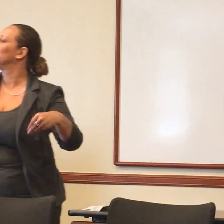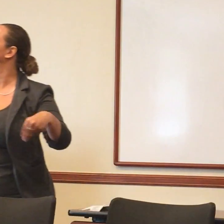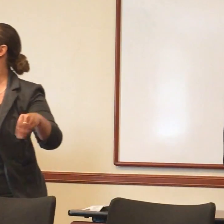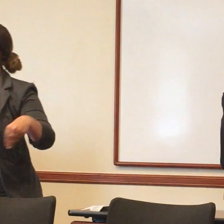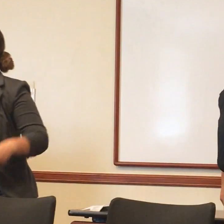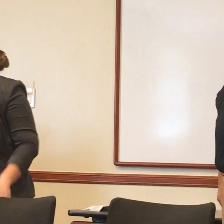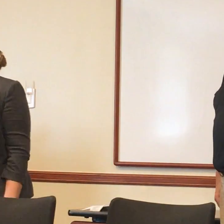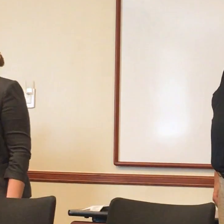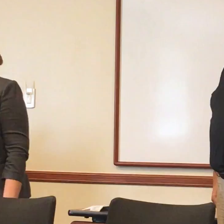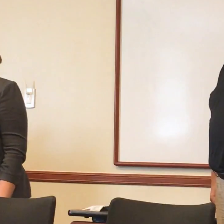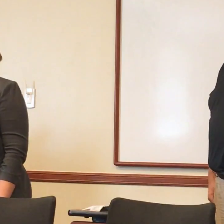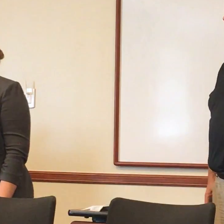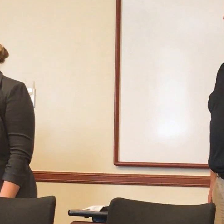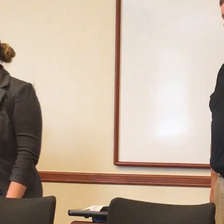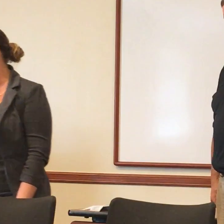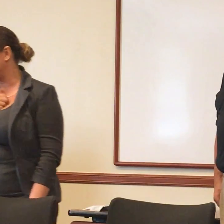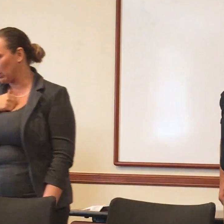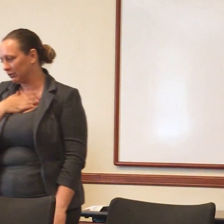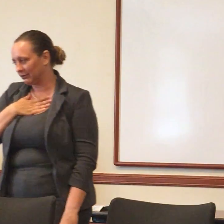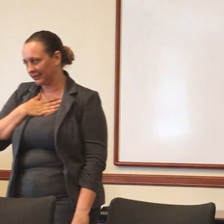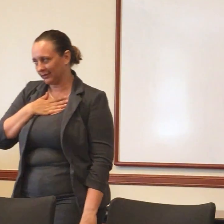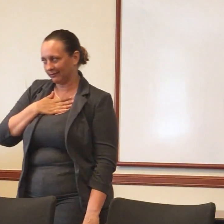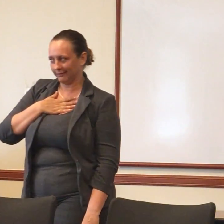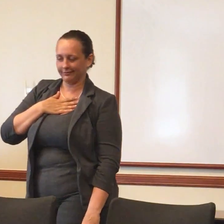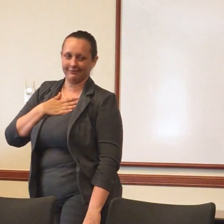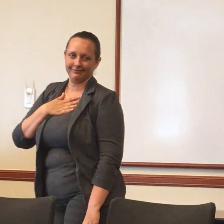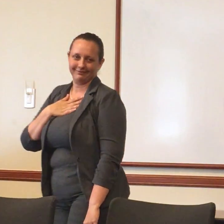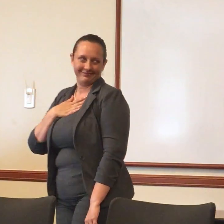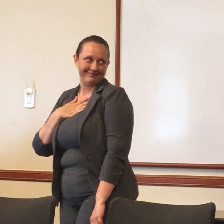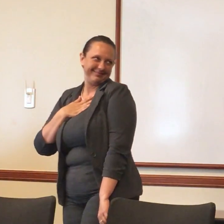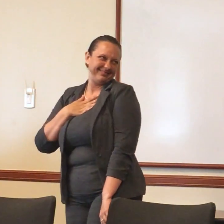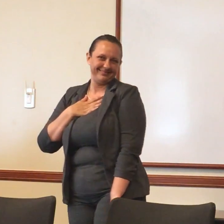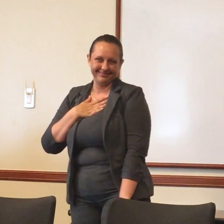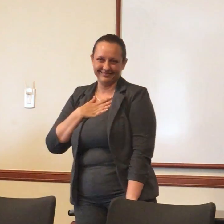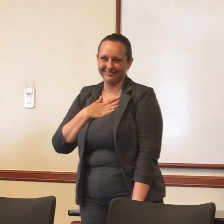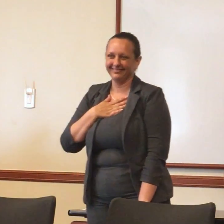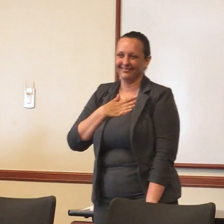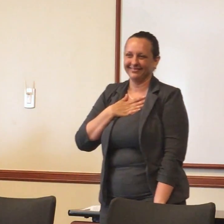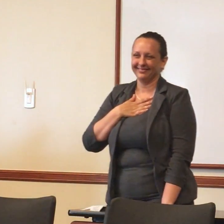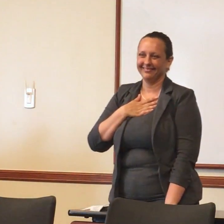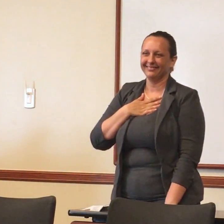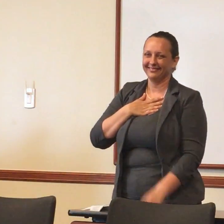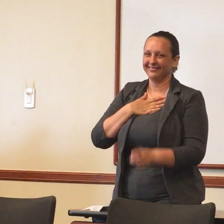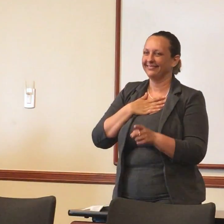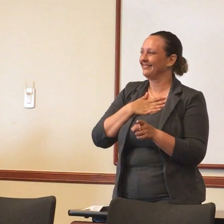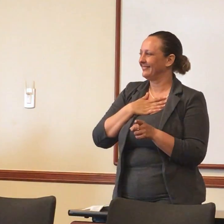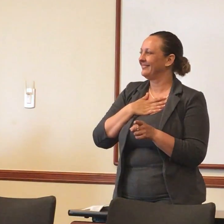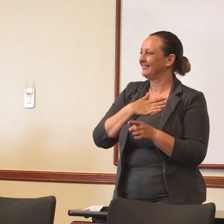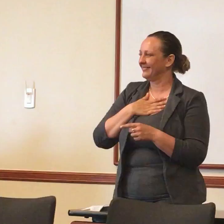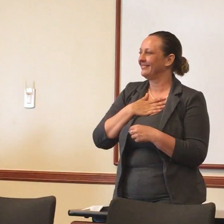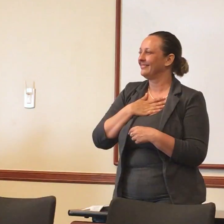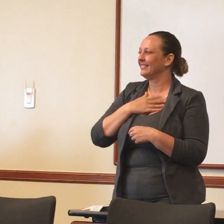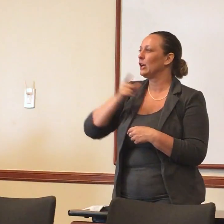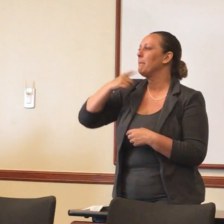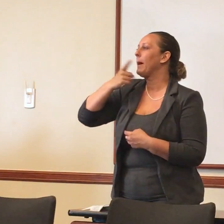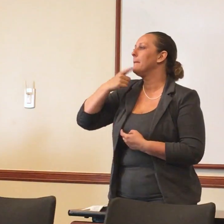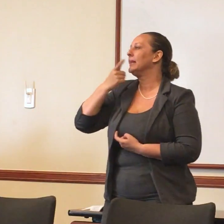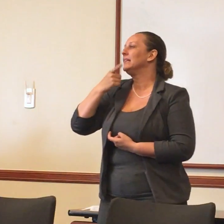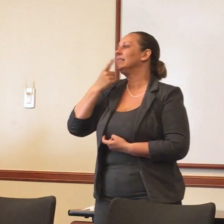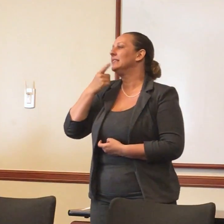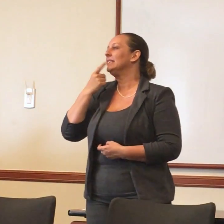Publix, the store, the grocery store. No, the grocery store. Publix, okay, I didn't know that sign. Okay, that's fine. Oh, we sign Publix like that